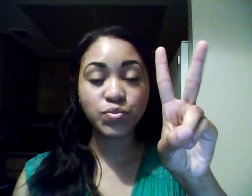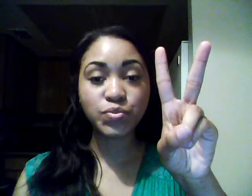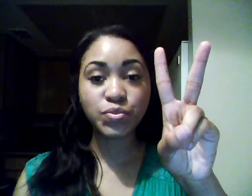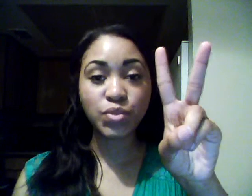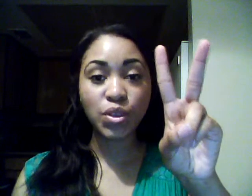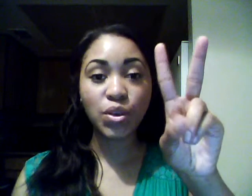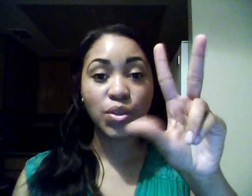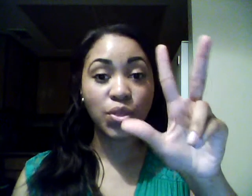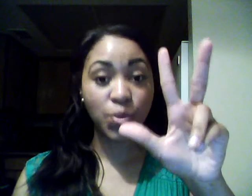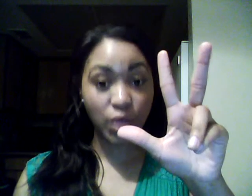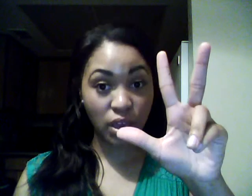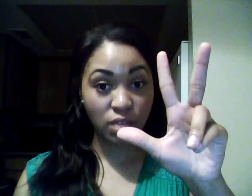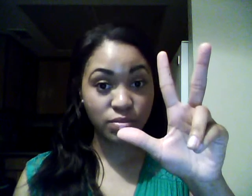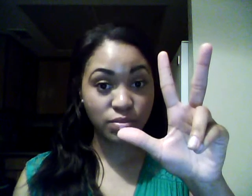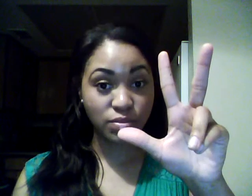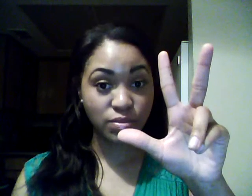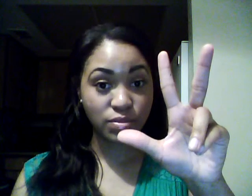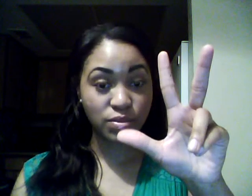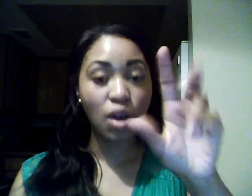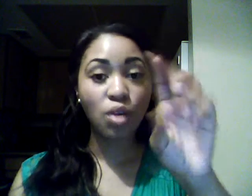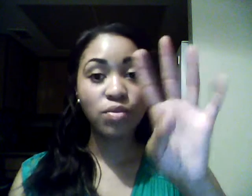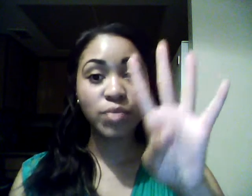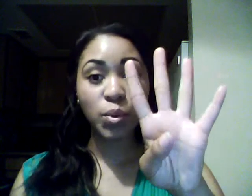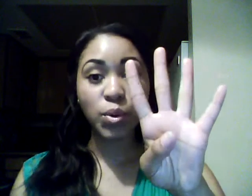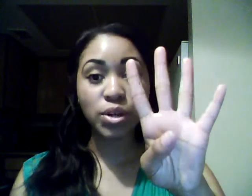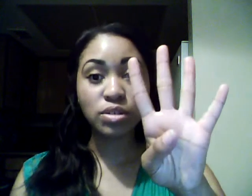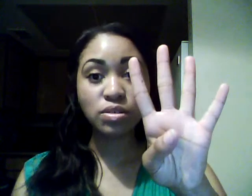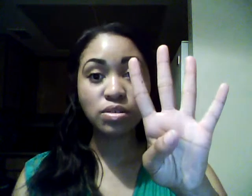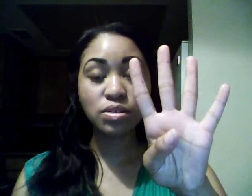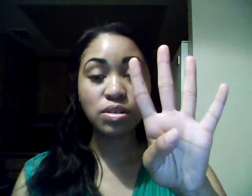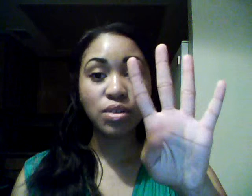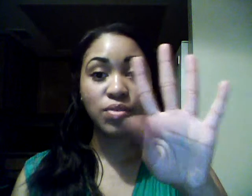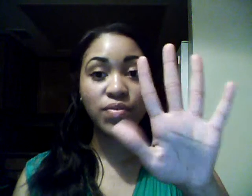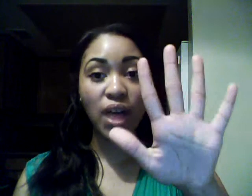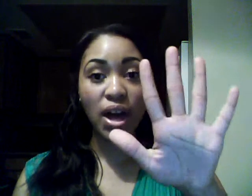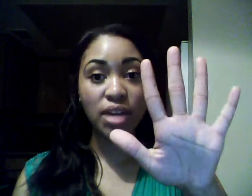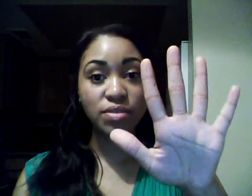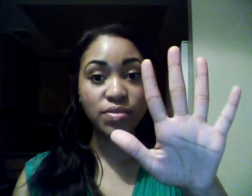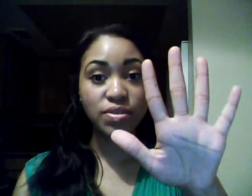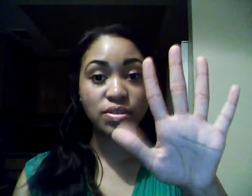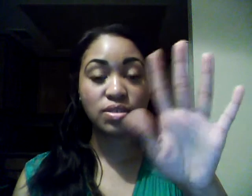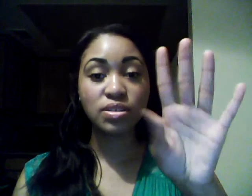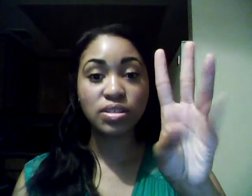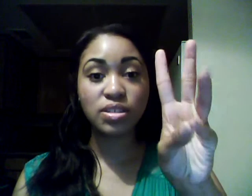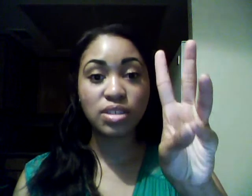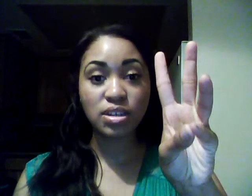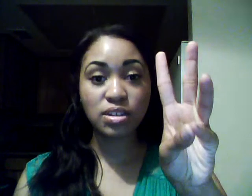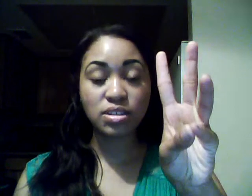2, 3, 4, 5,